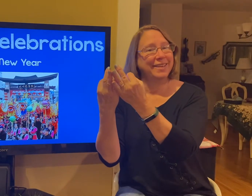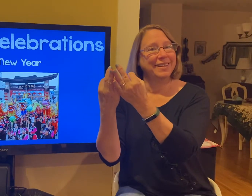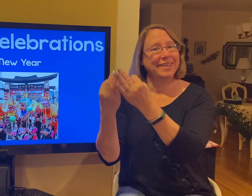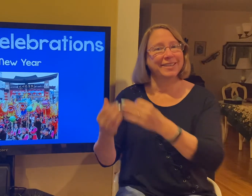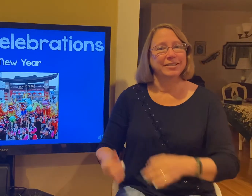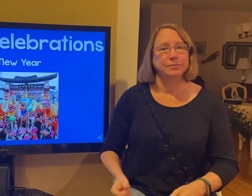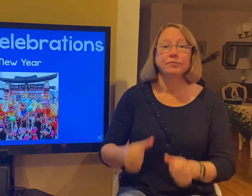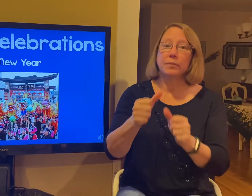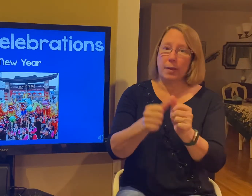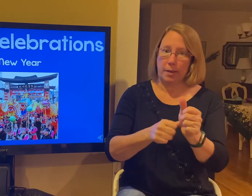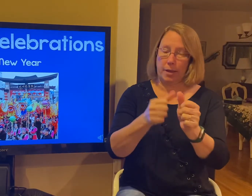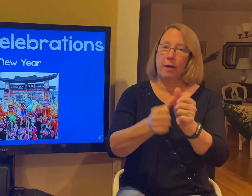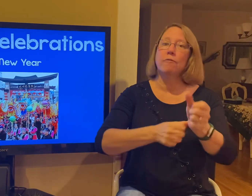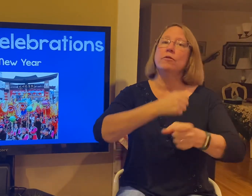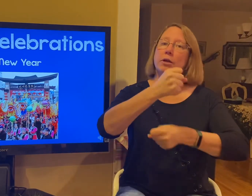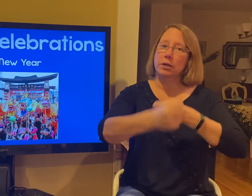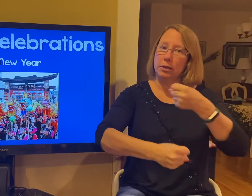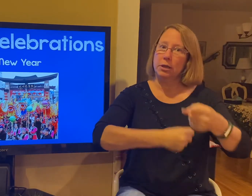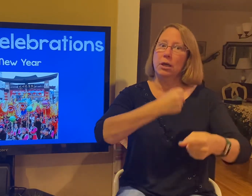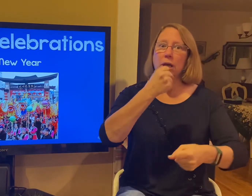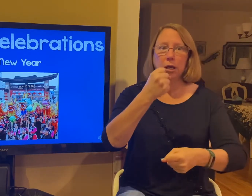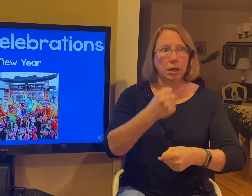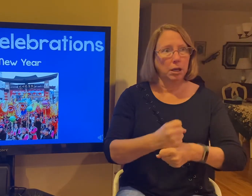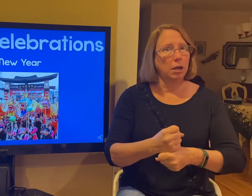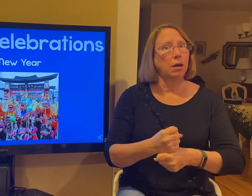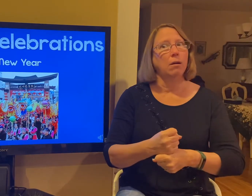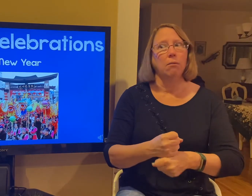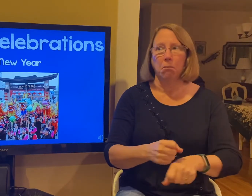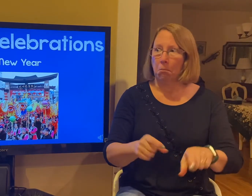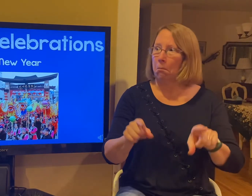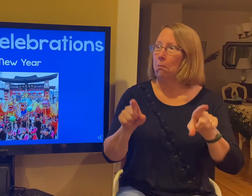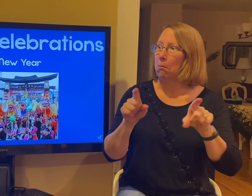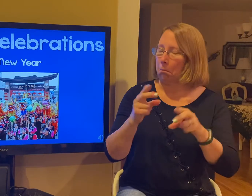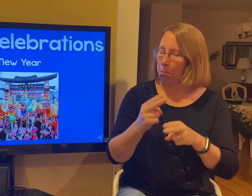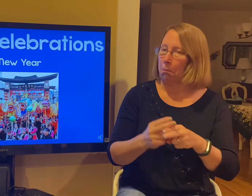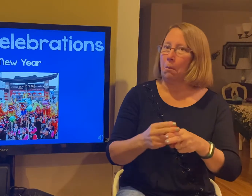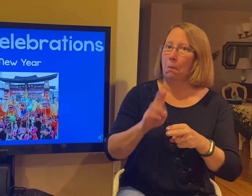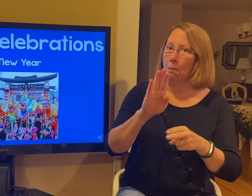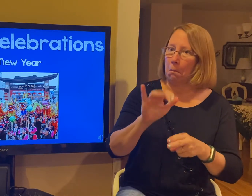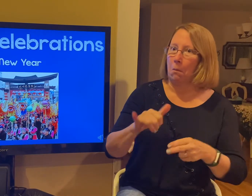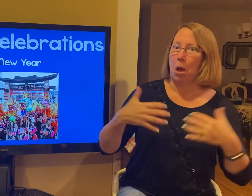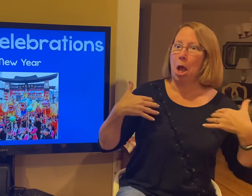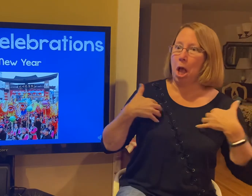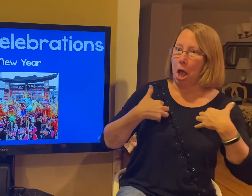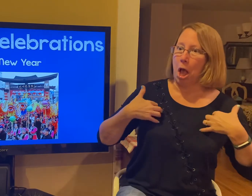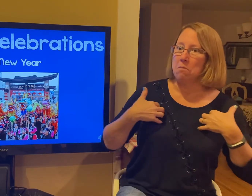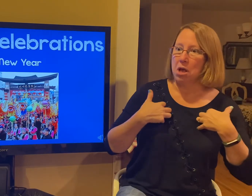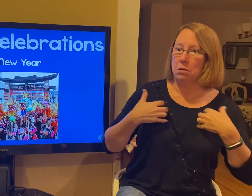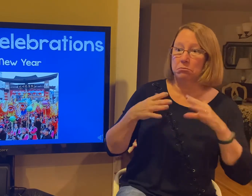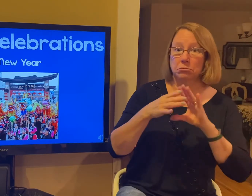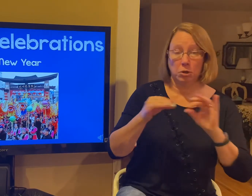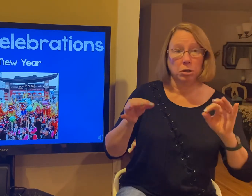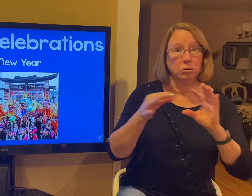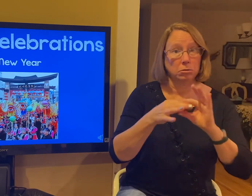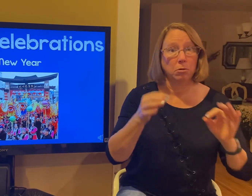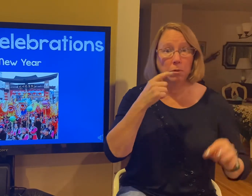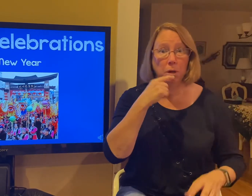Every year is represented by an animal, and legend has it that people born under that animal have